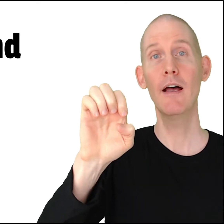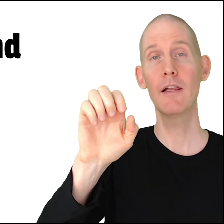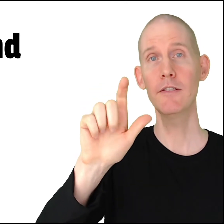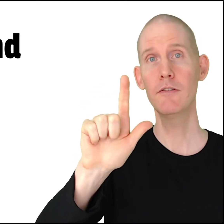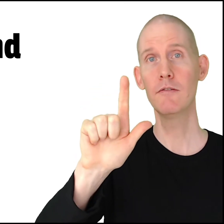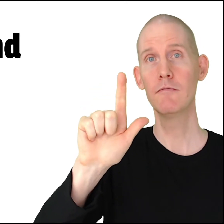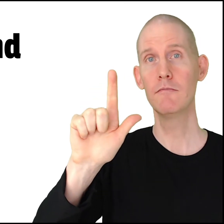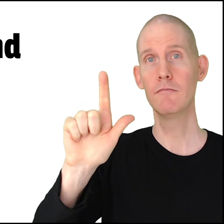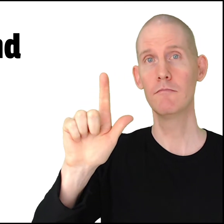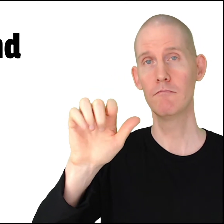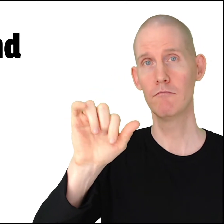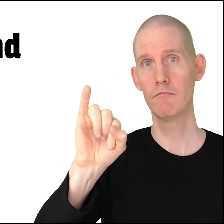Ellis